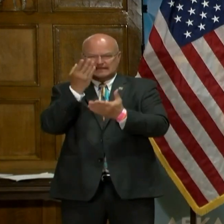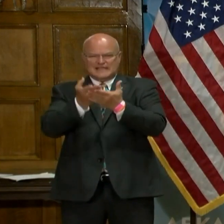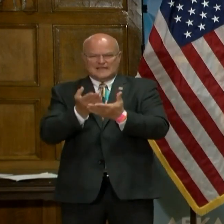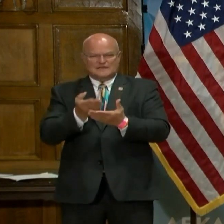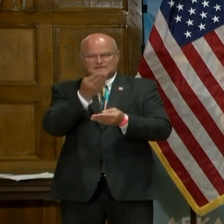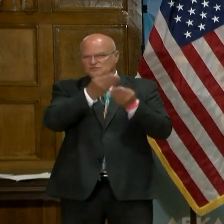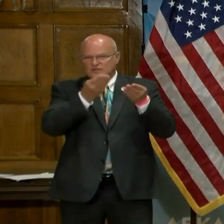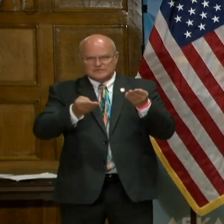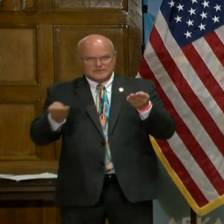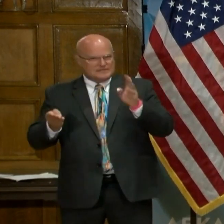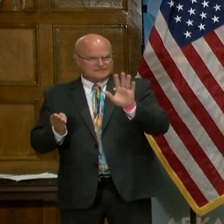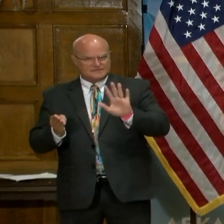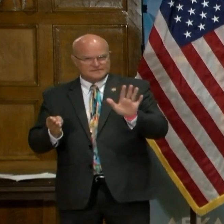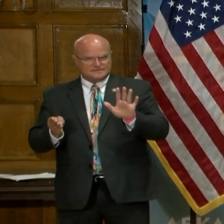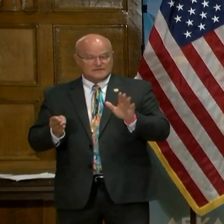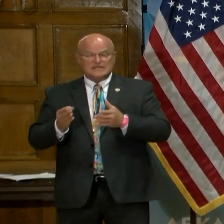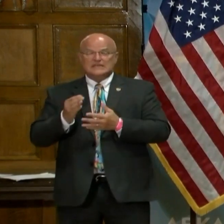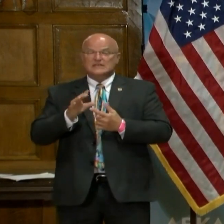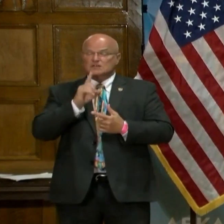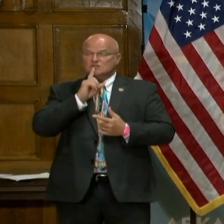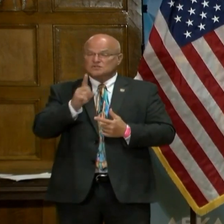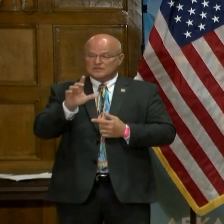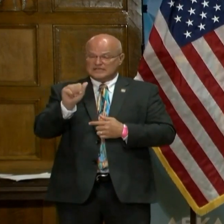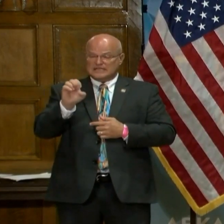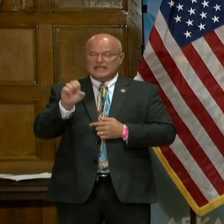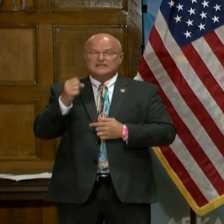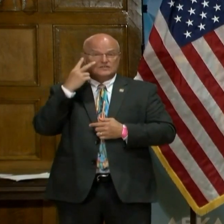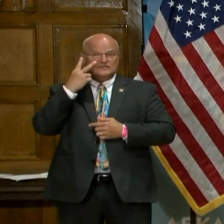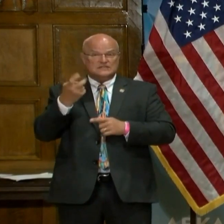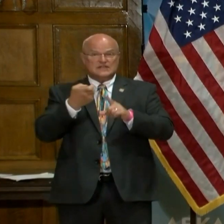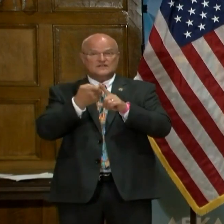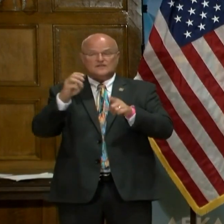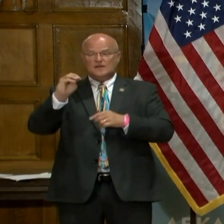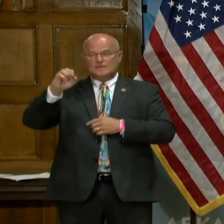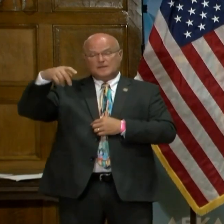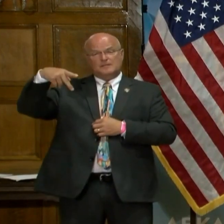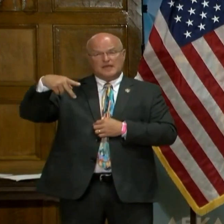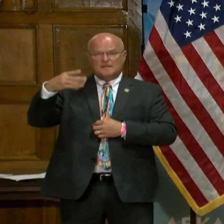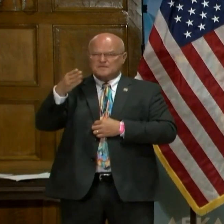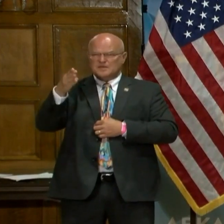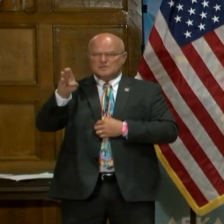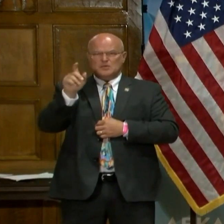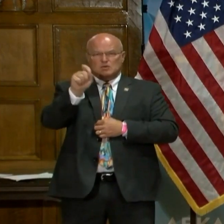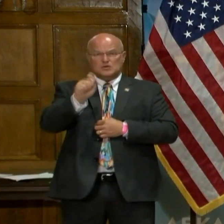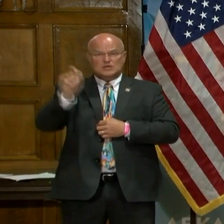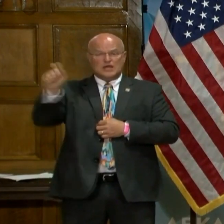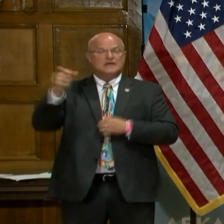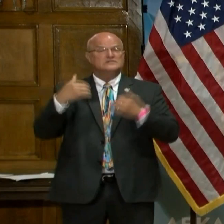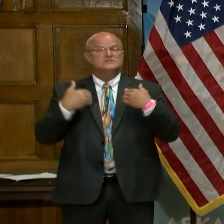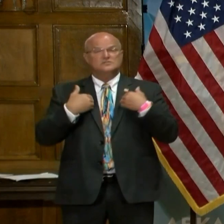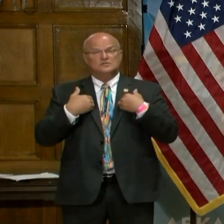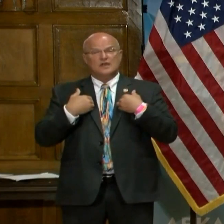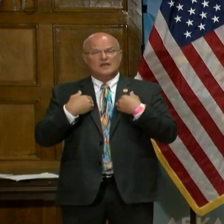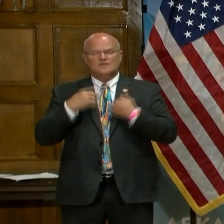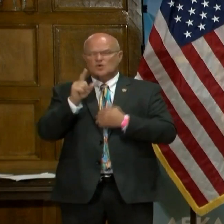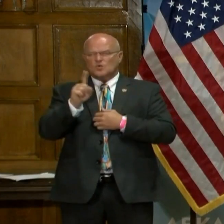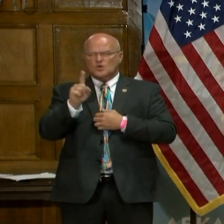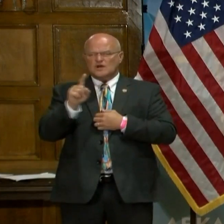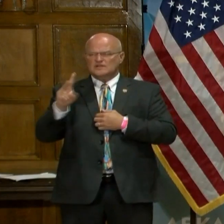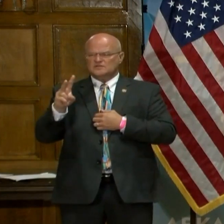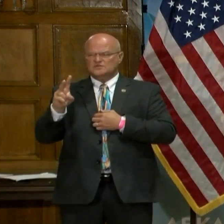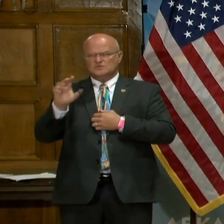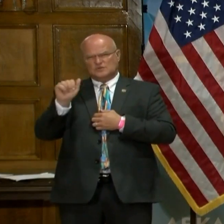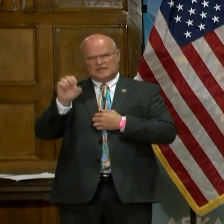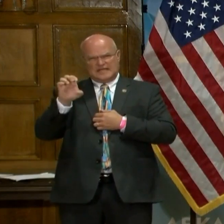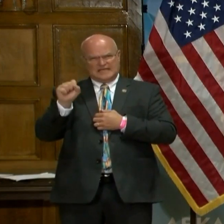evidence of transmission. There are certainly cases, as you've seen from the map, those blue dots, where you have 1 or 2